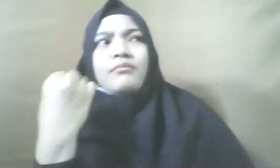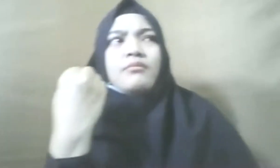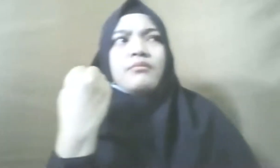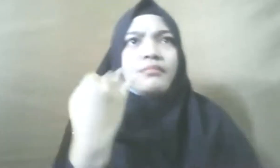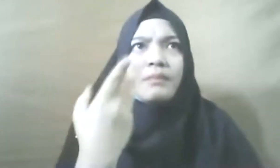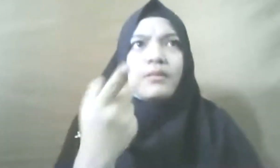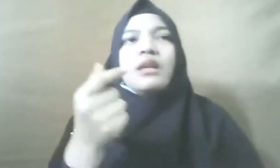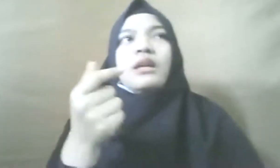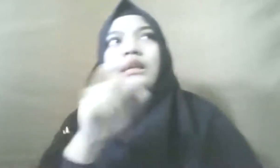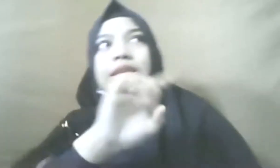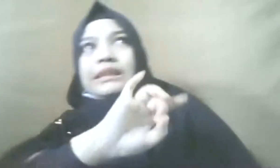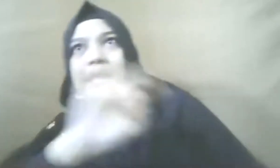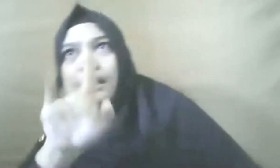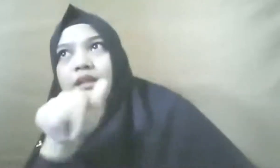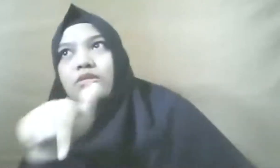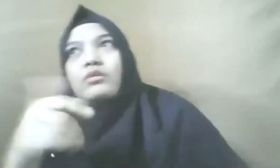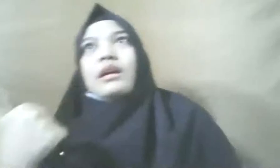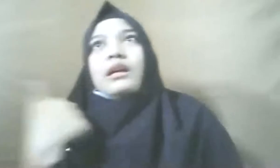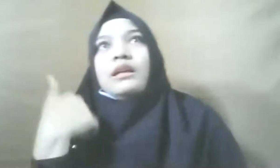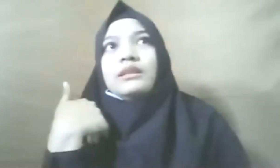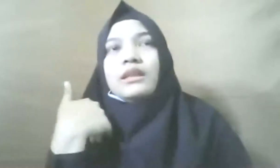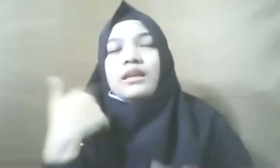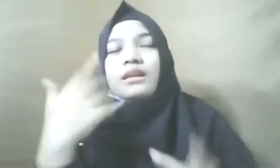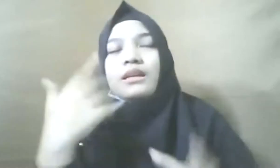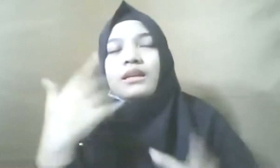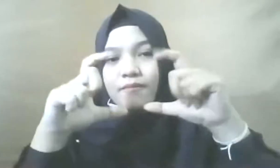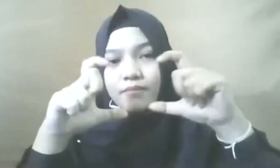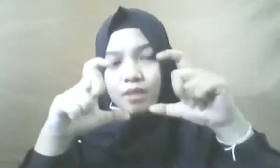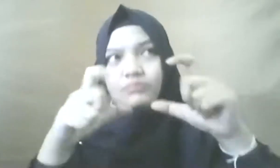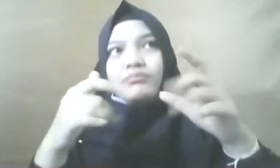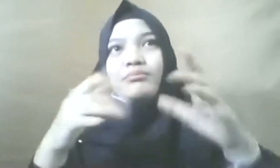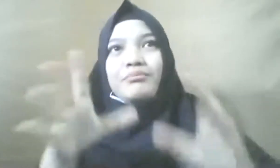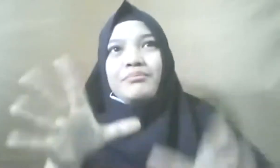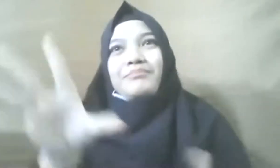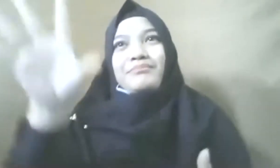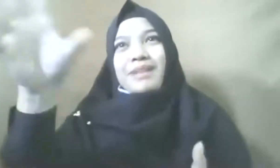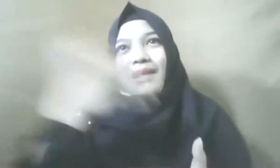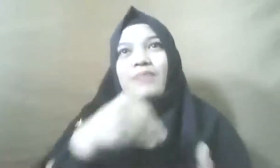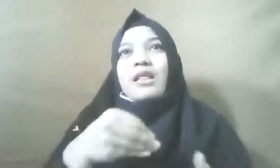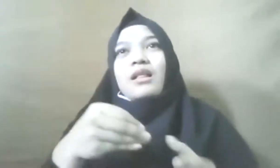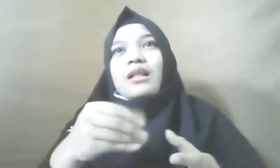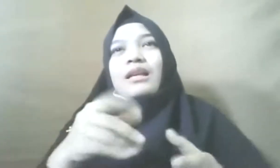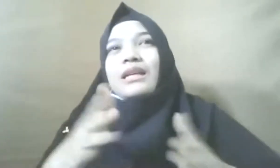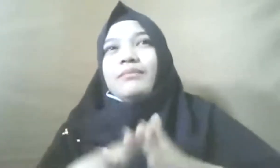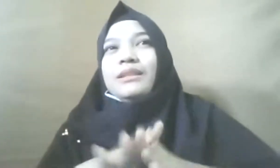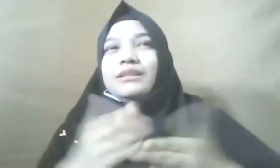look at, to capture the experience of students with disability in higher education.